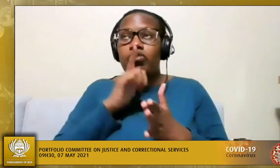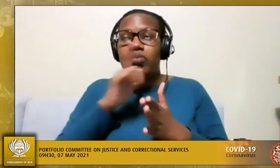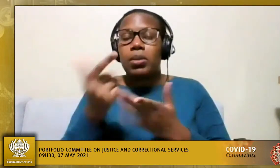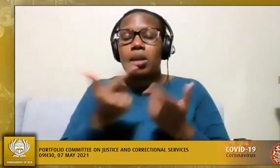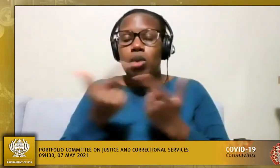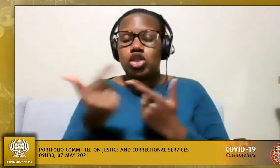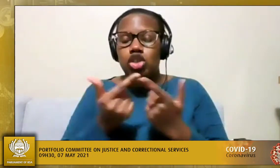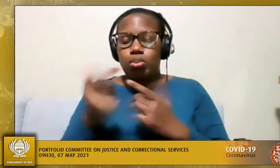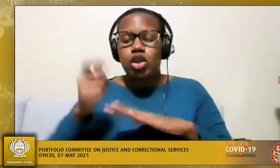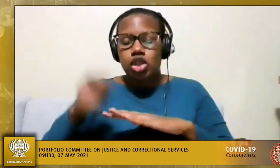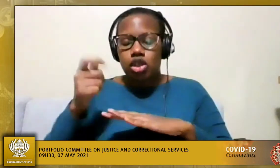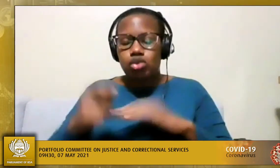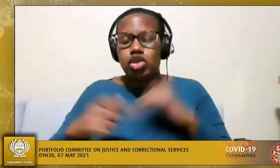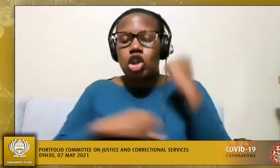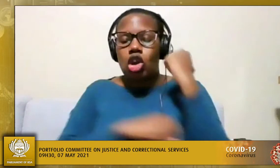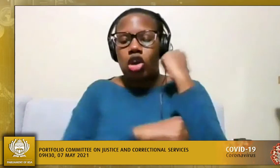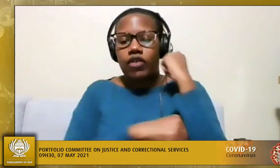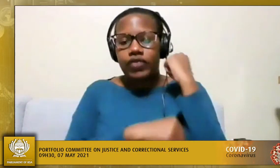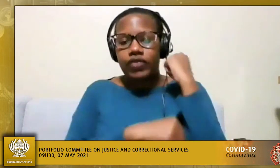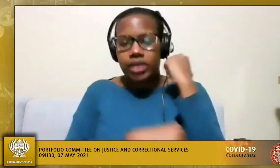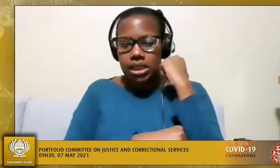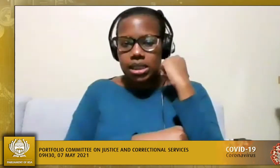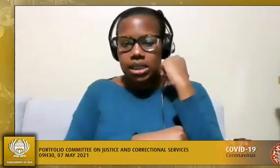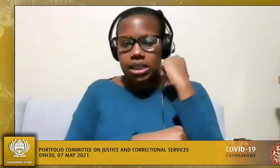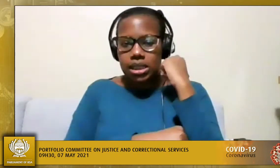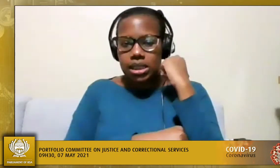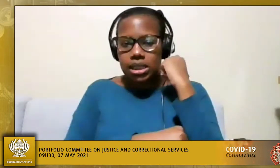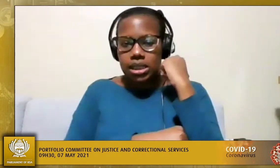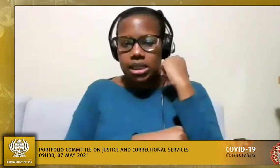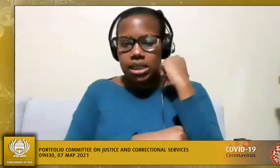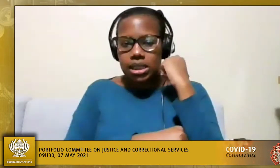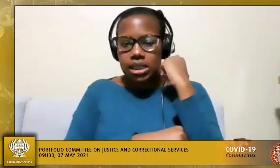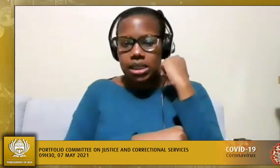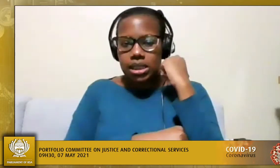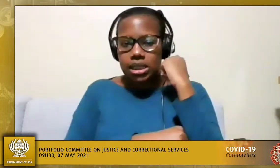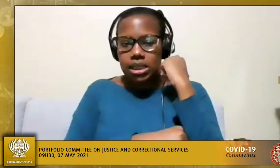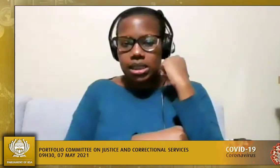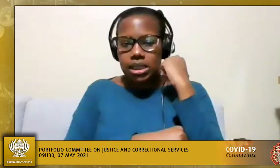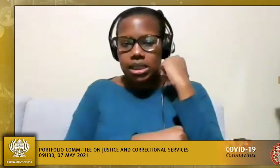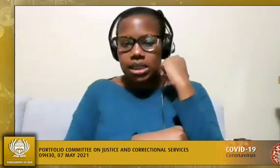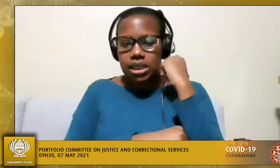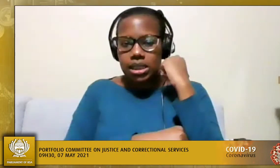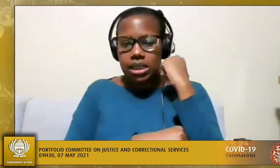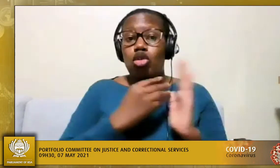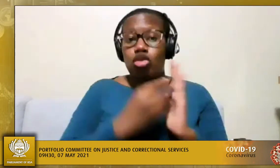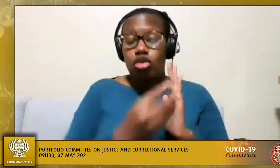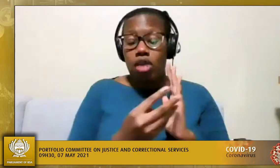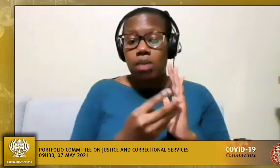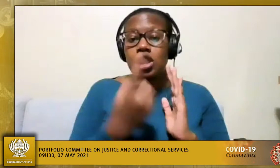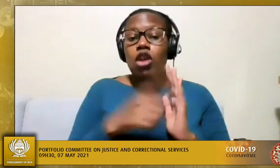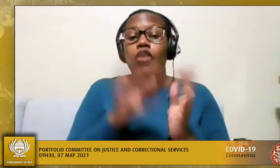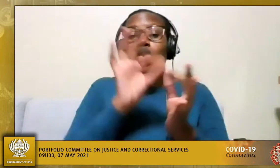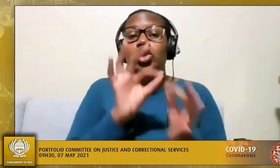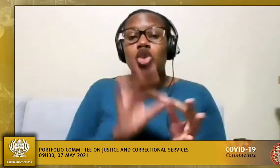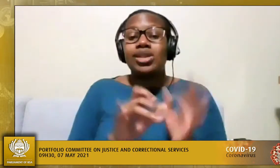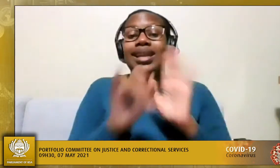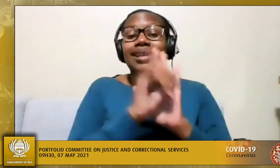put in place a special training programs for certain identified prosecutors in those organized crime